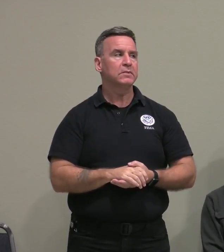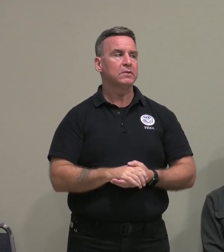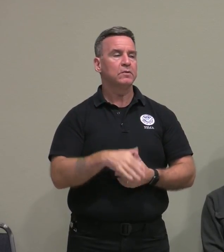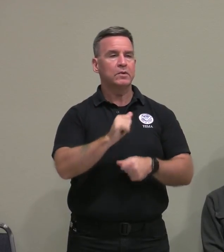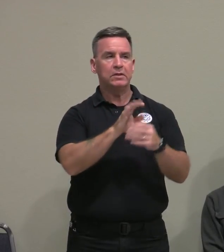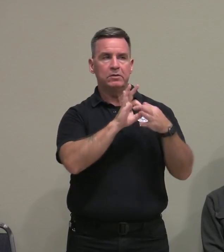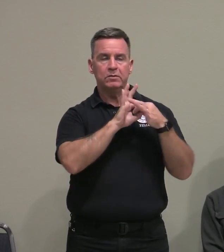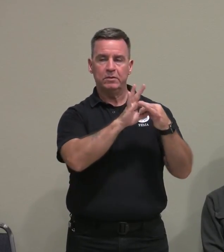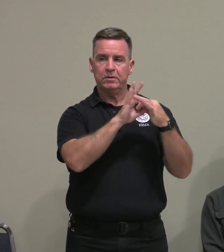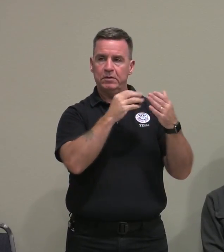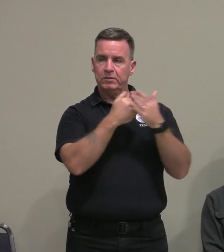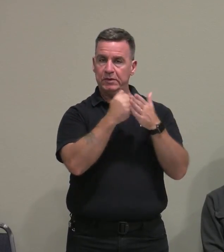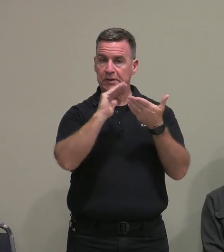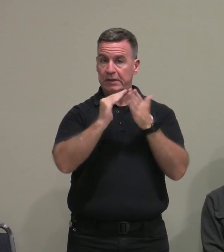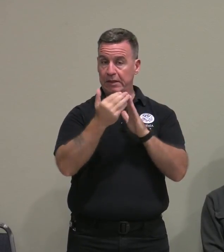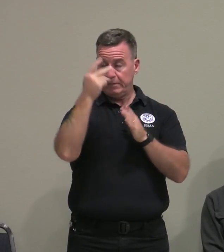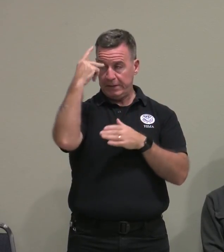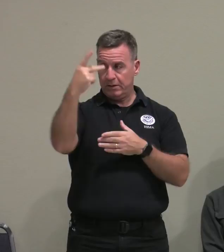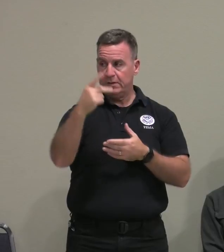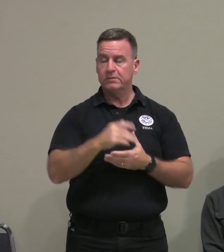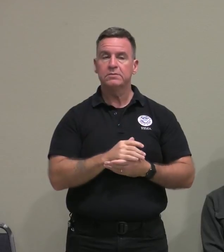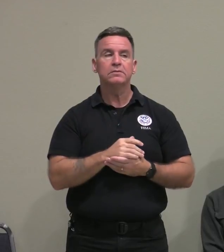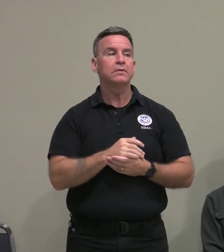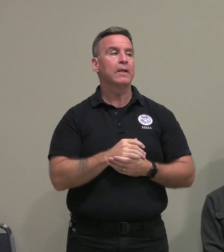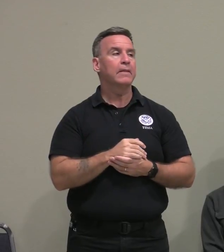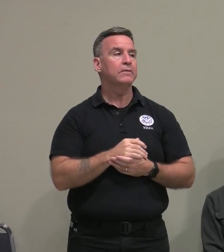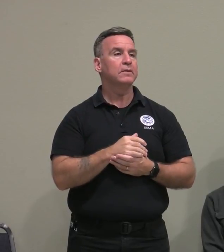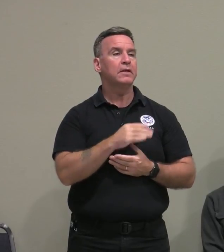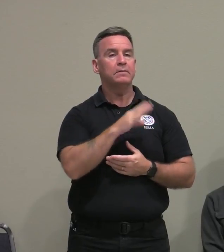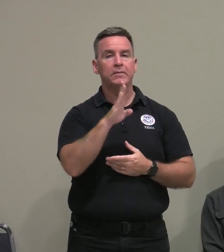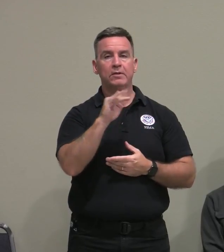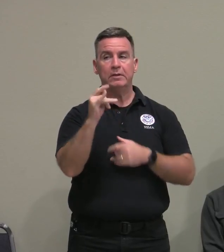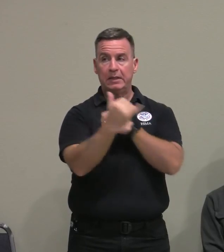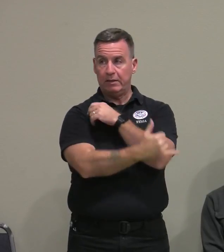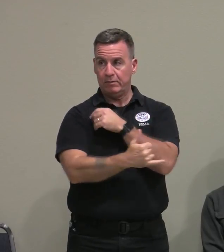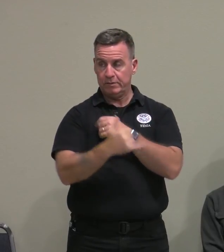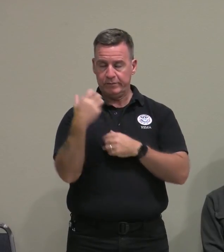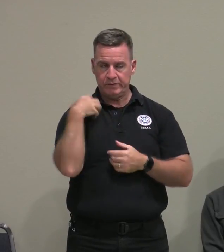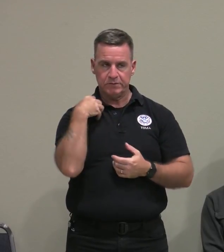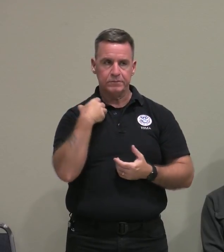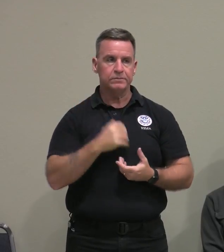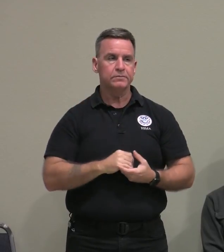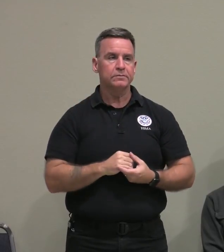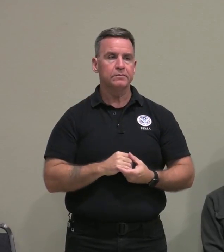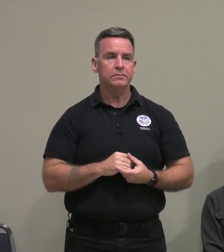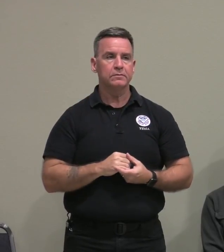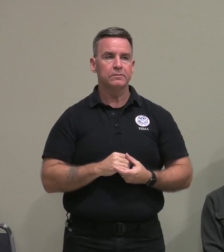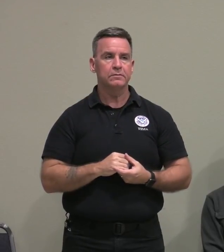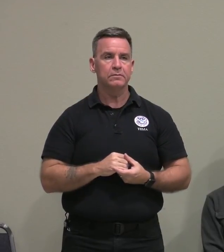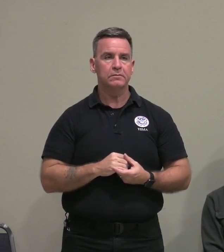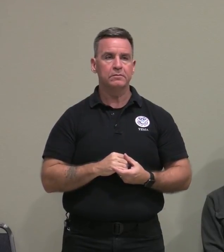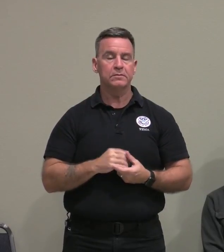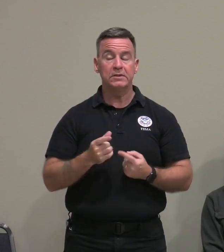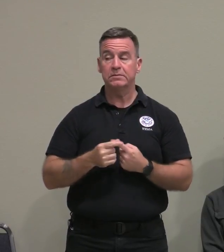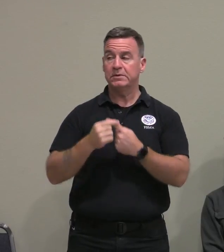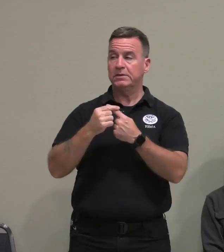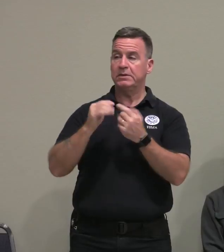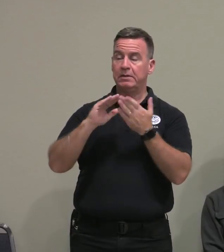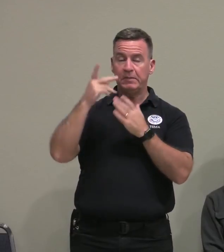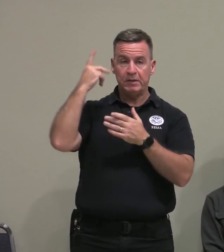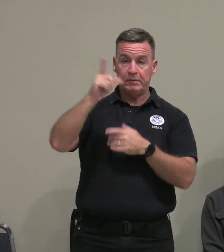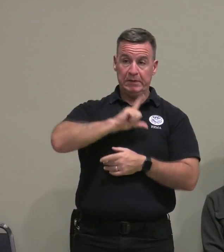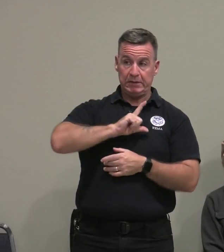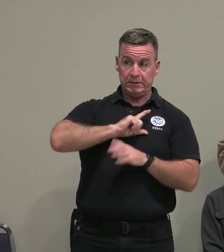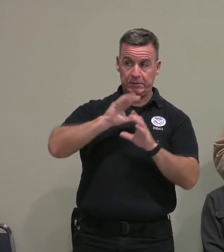coordination with the Town of Paradise and Butte County officials. In particular, the Town of Paradise